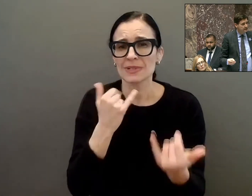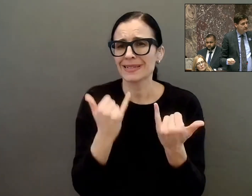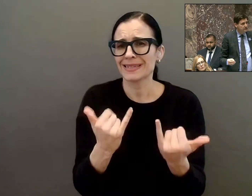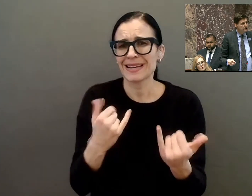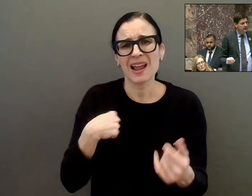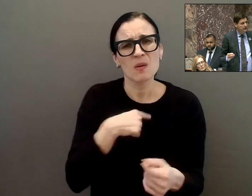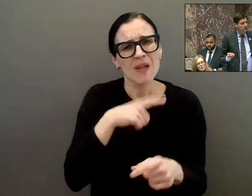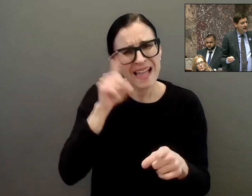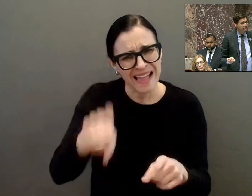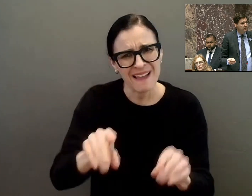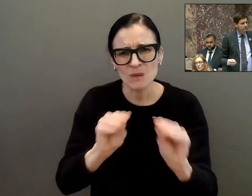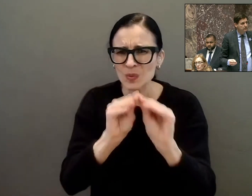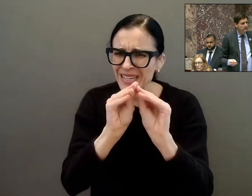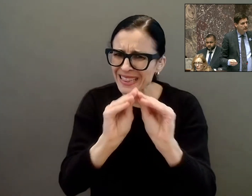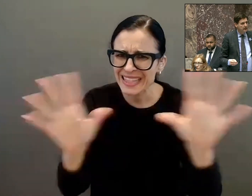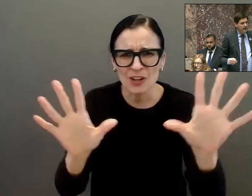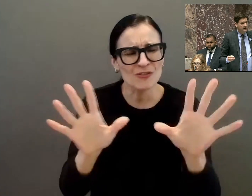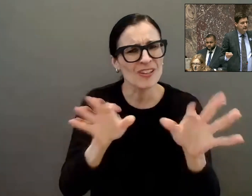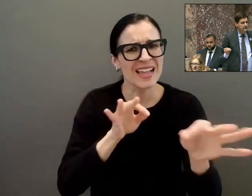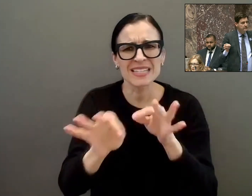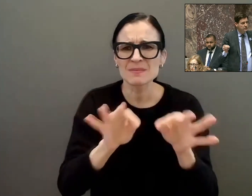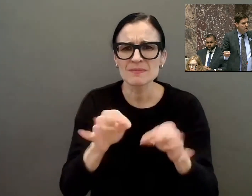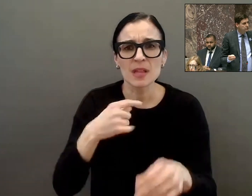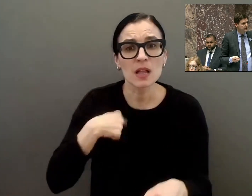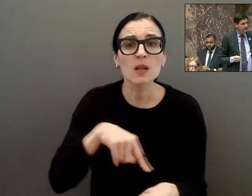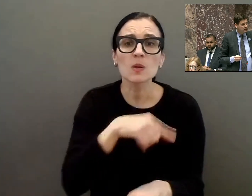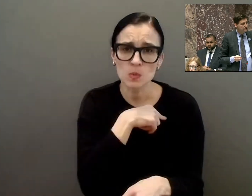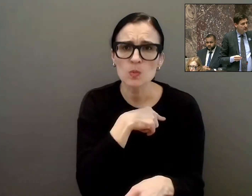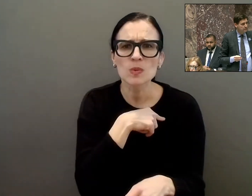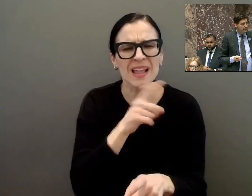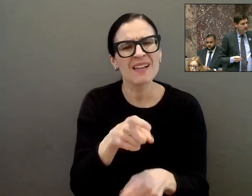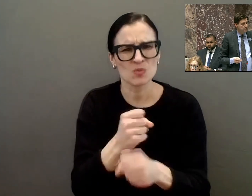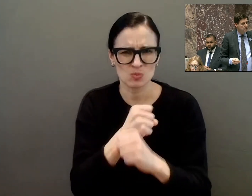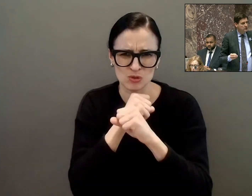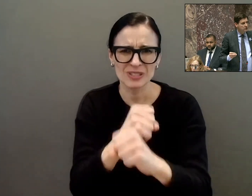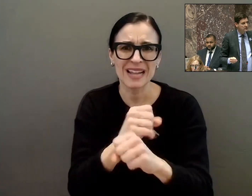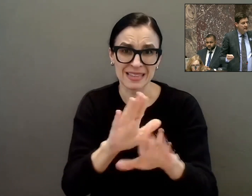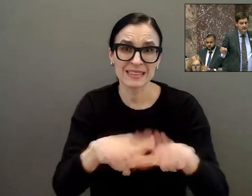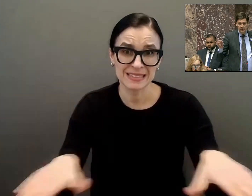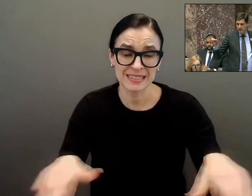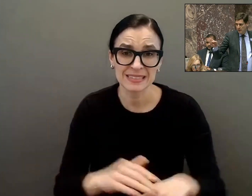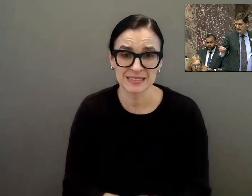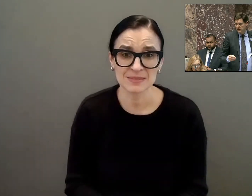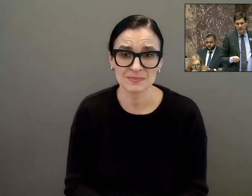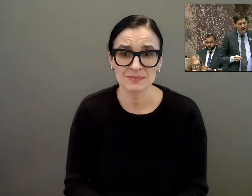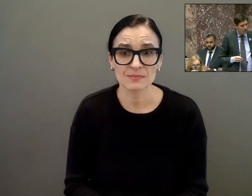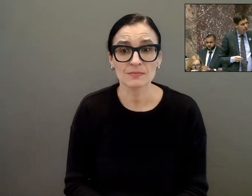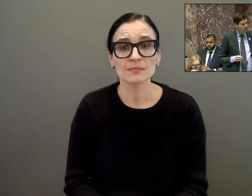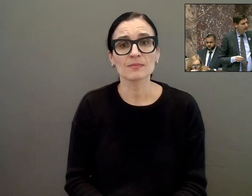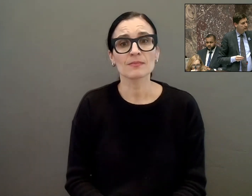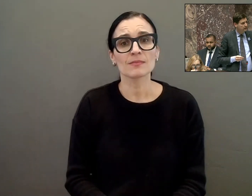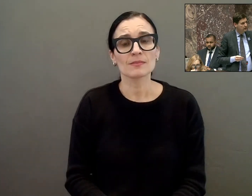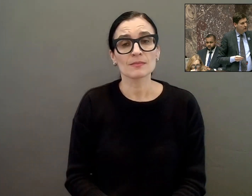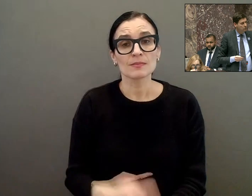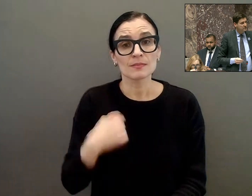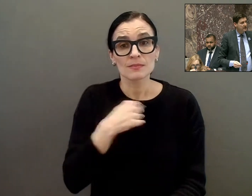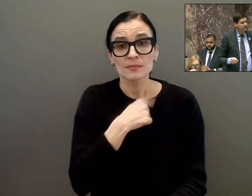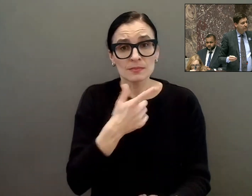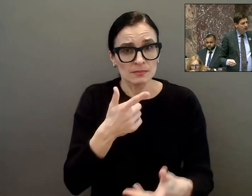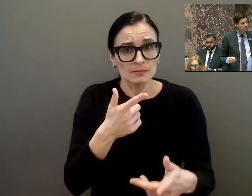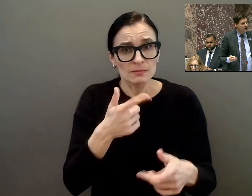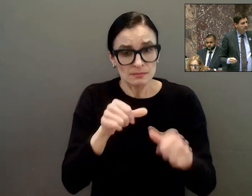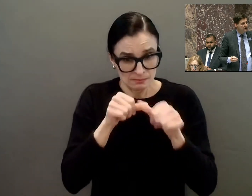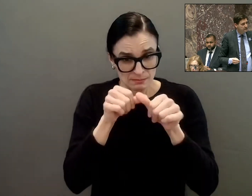protect kids and look after them. And it didn't stop during the election campaign. Just last night, the opposition health critic was